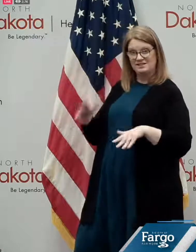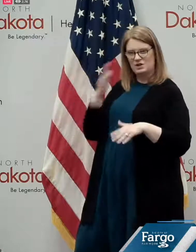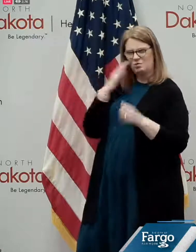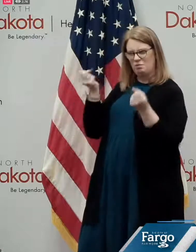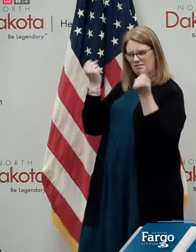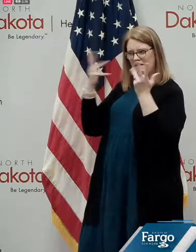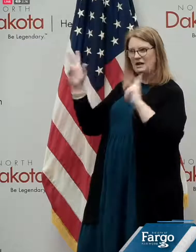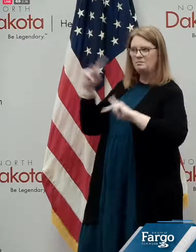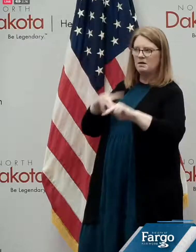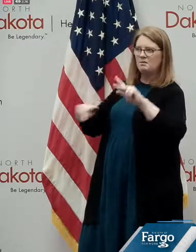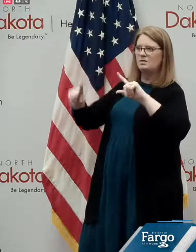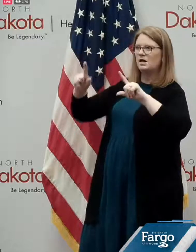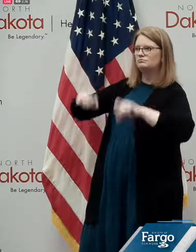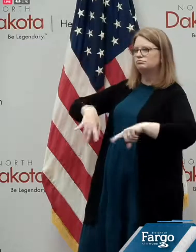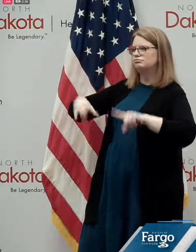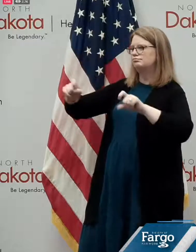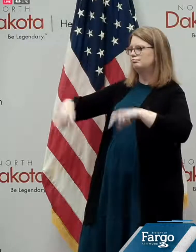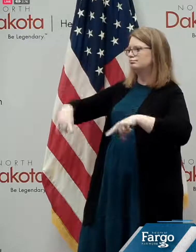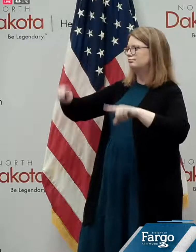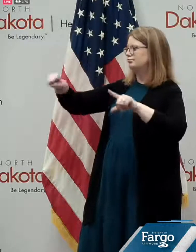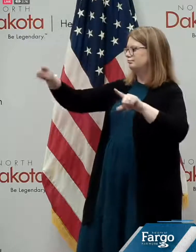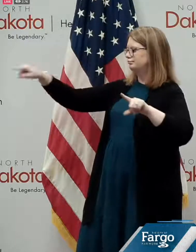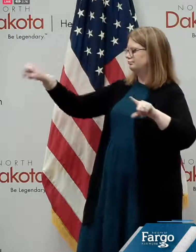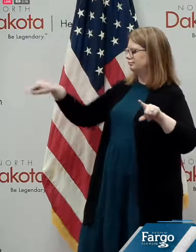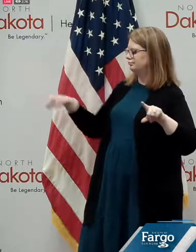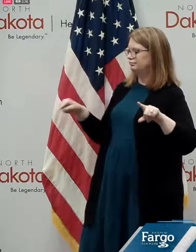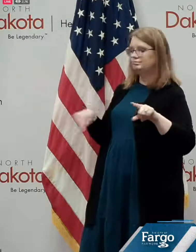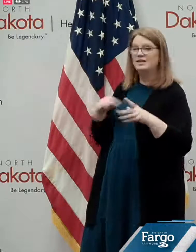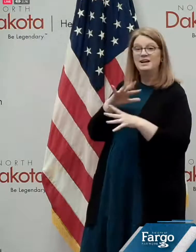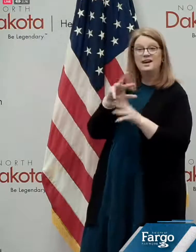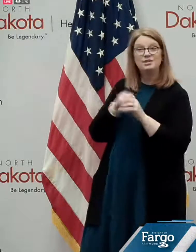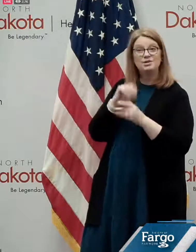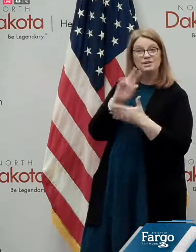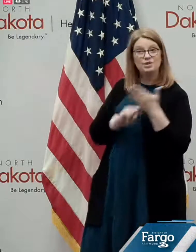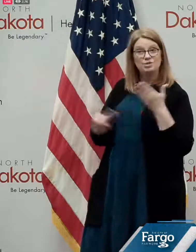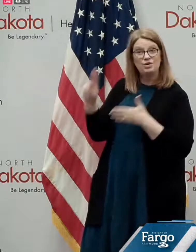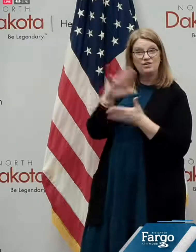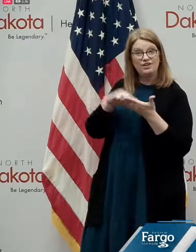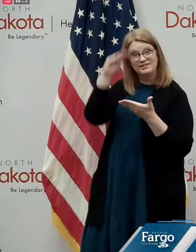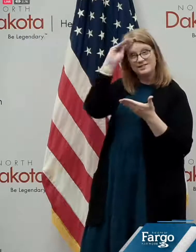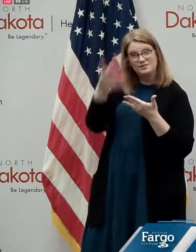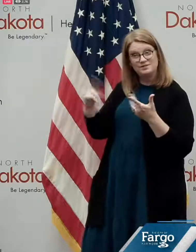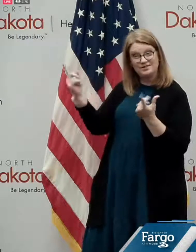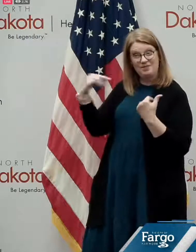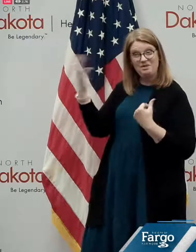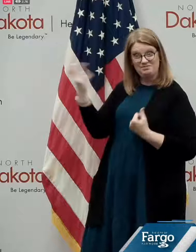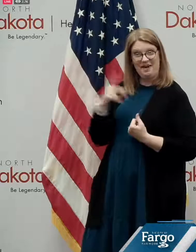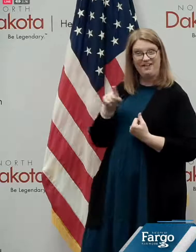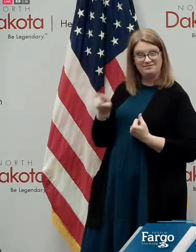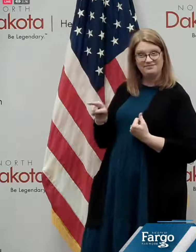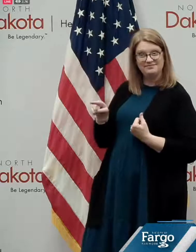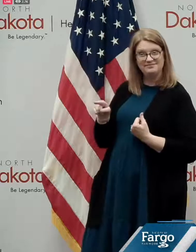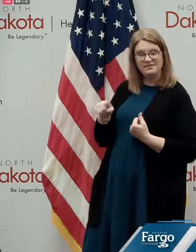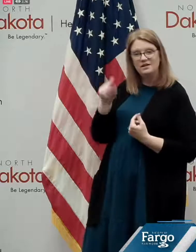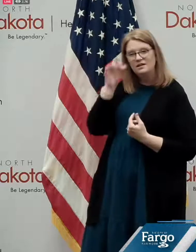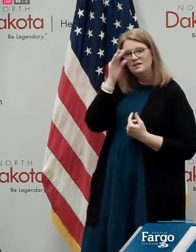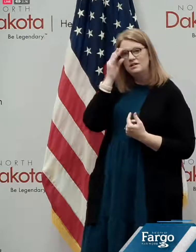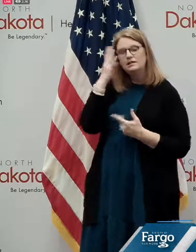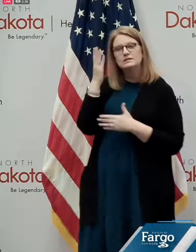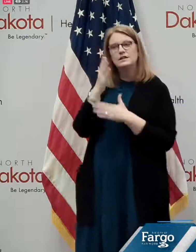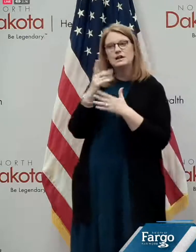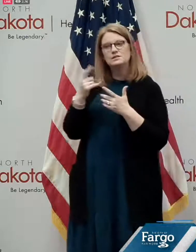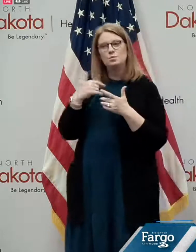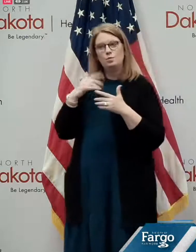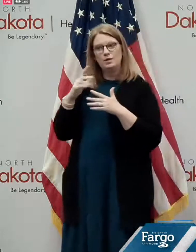populations, this includes, all of those university students coming back. And so one of the key partners that we expect to be part of this when we